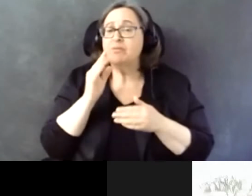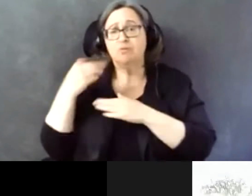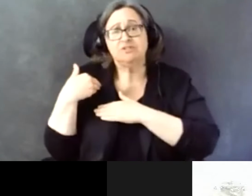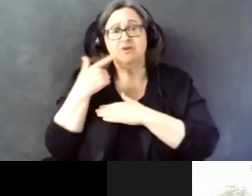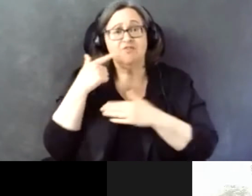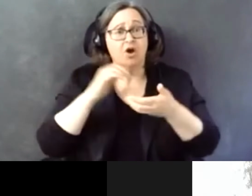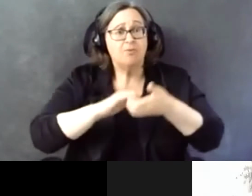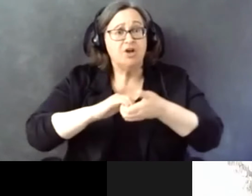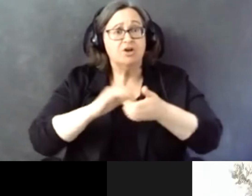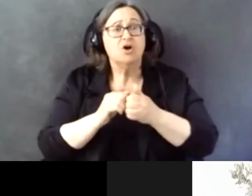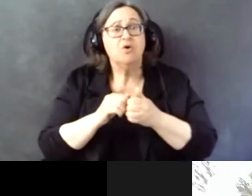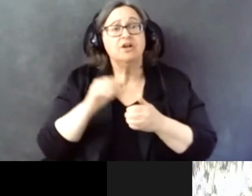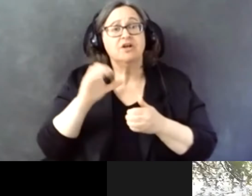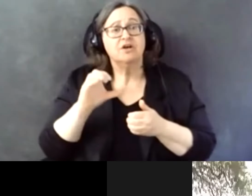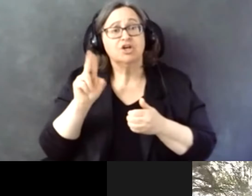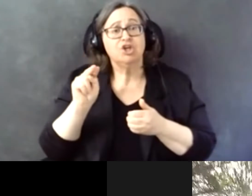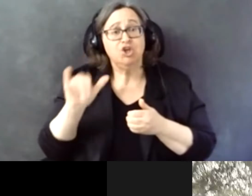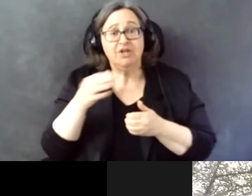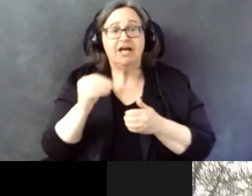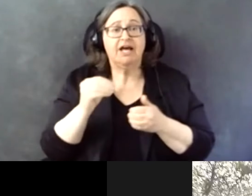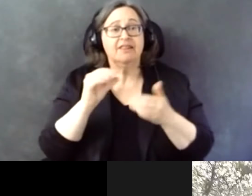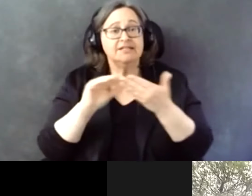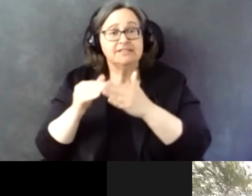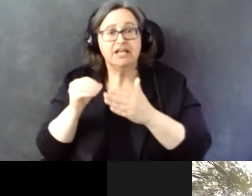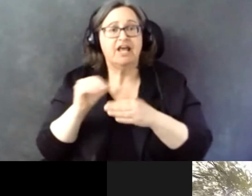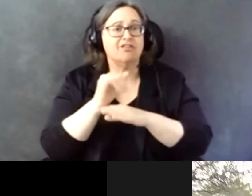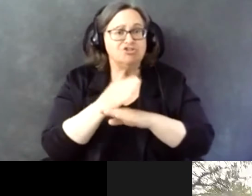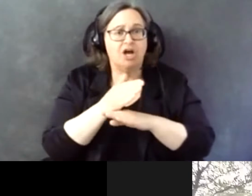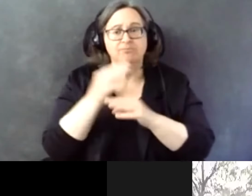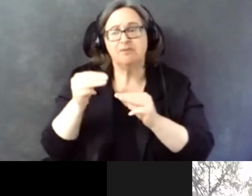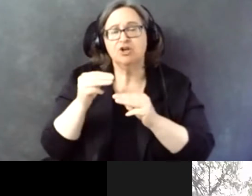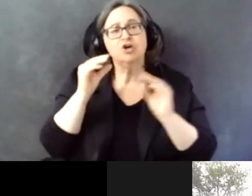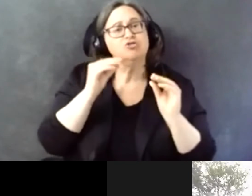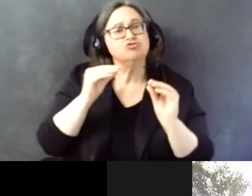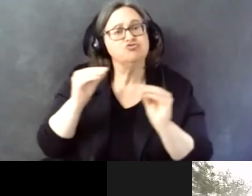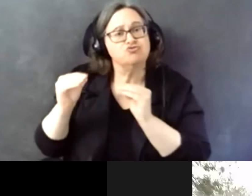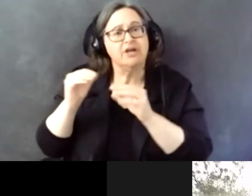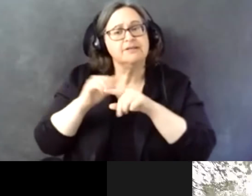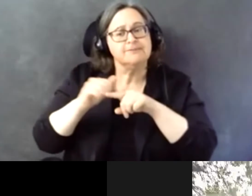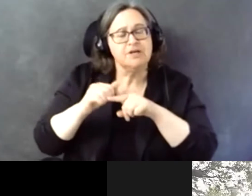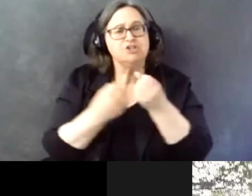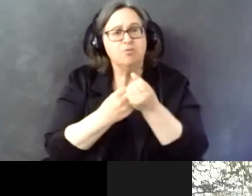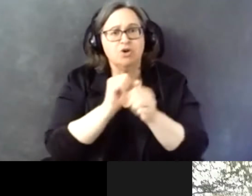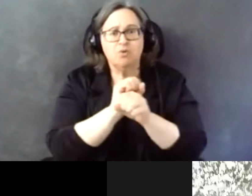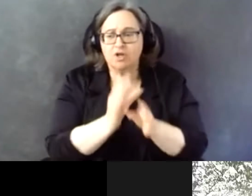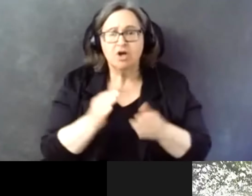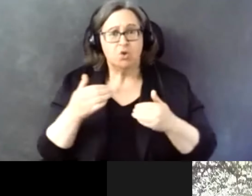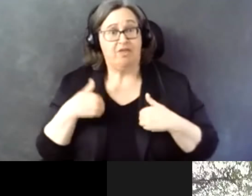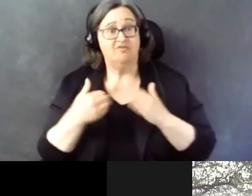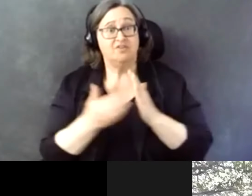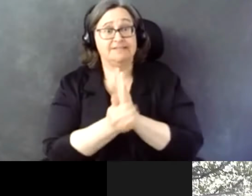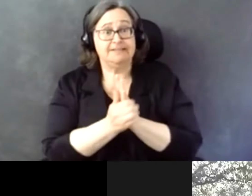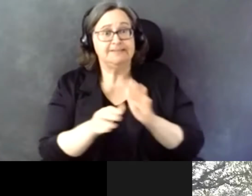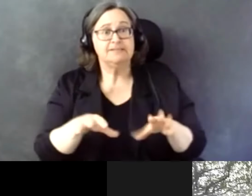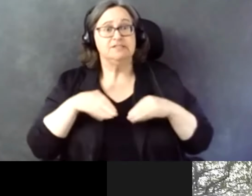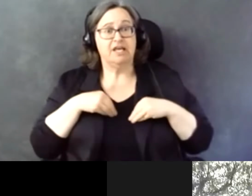for partnering with cuny and the city and the jobs market to help train and support our workers so that they're equipped to take